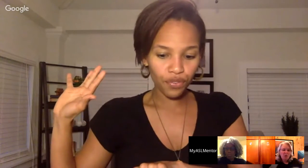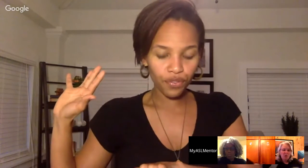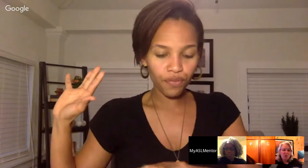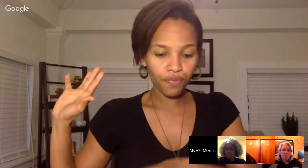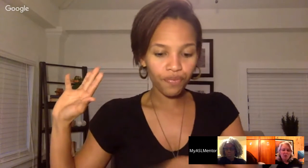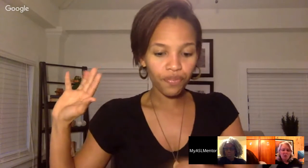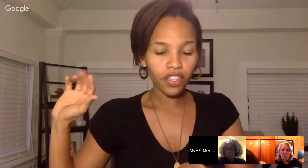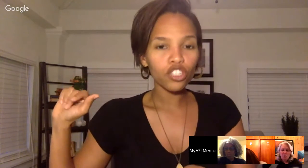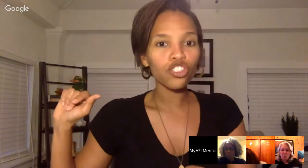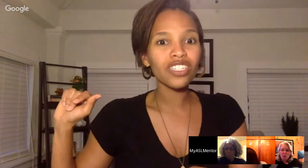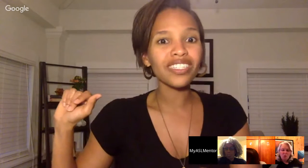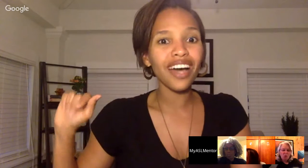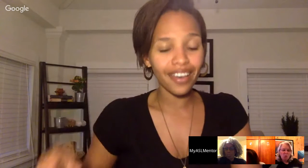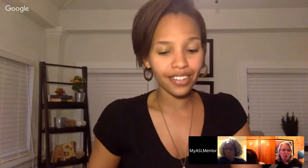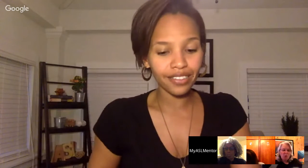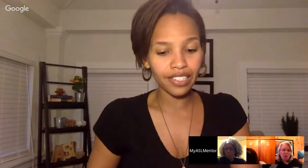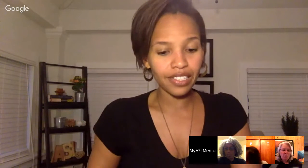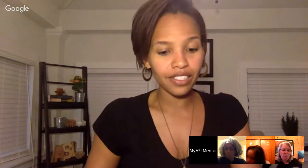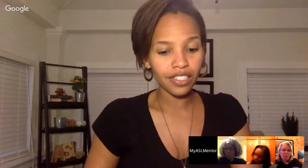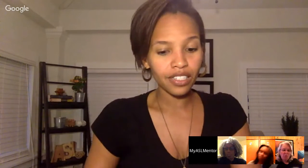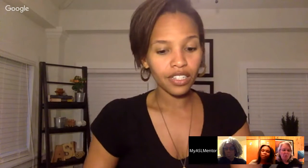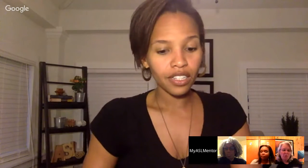3:05, she signs